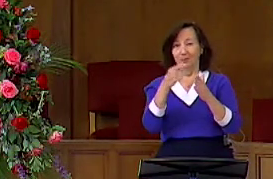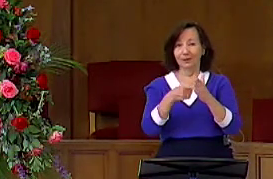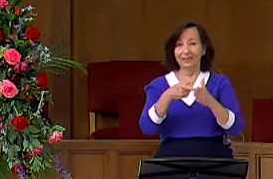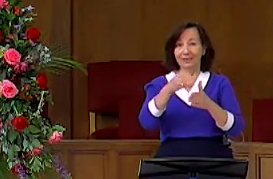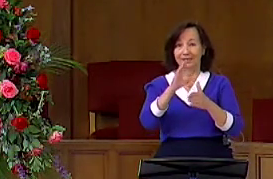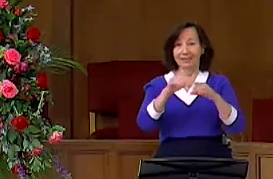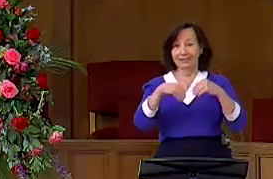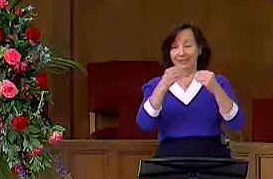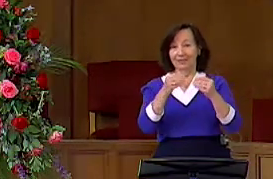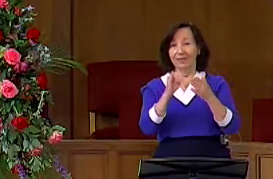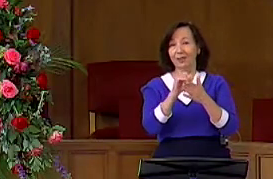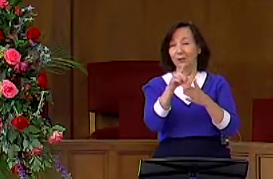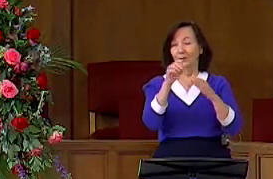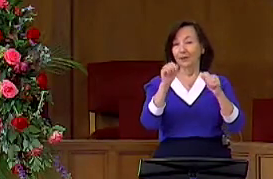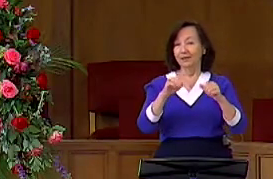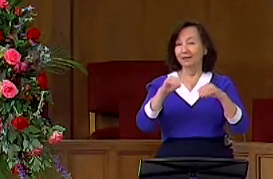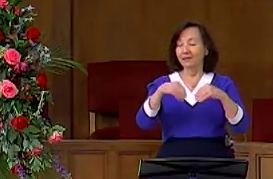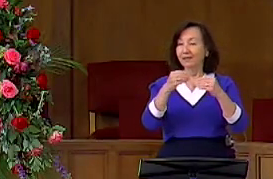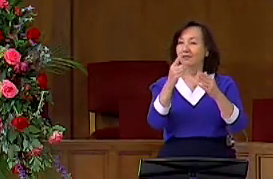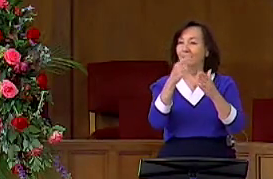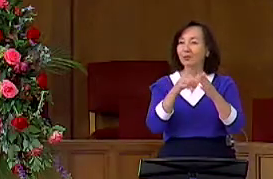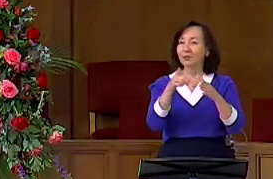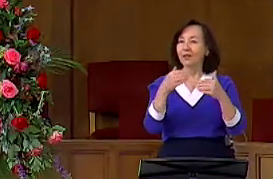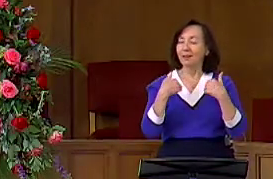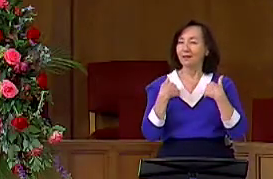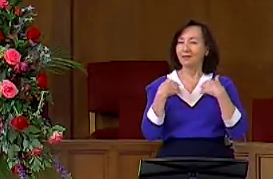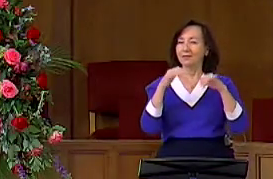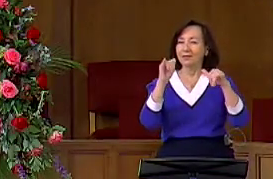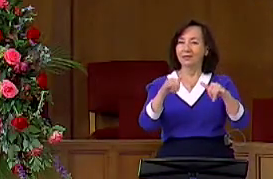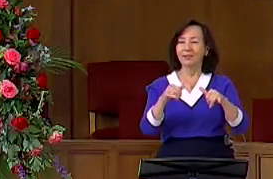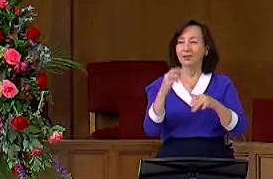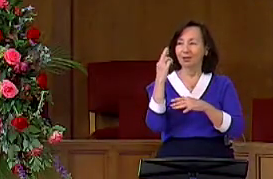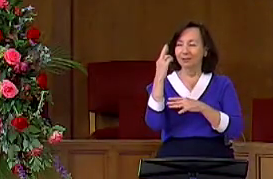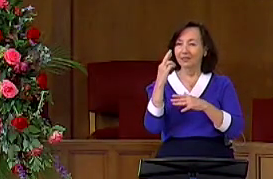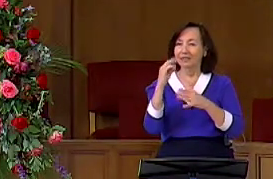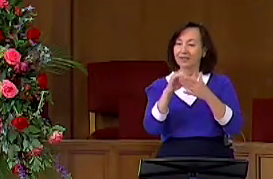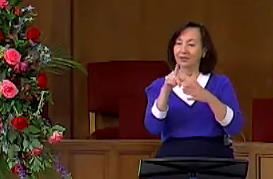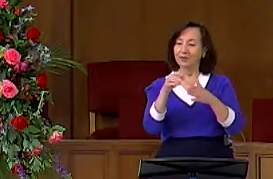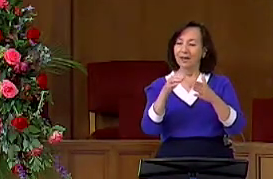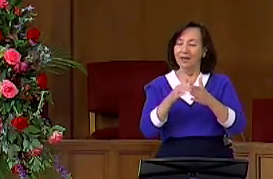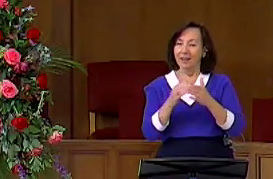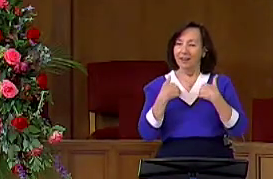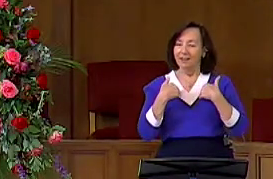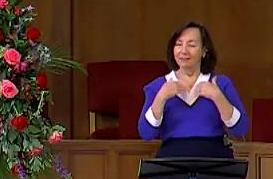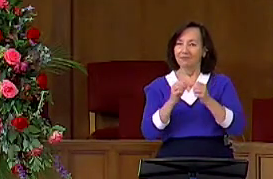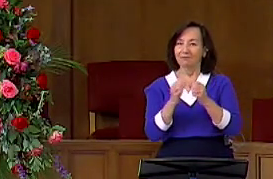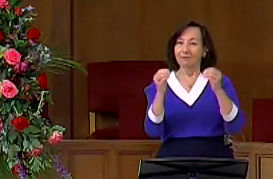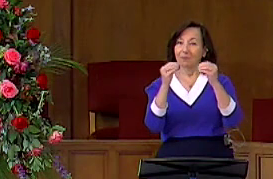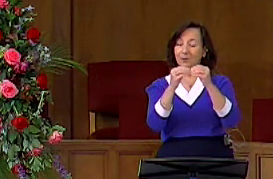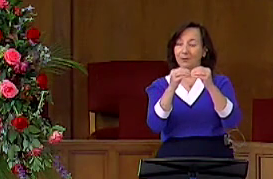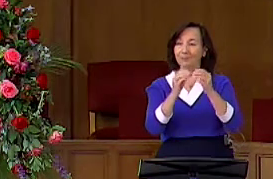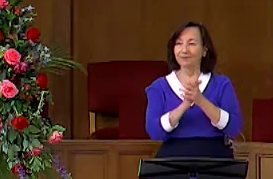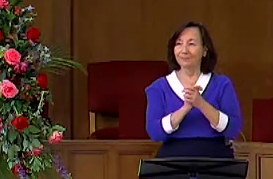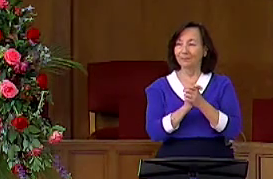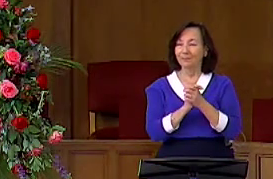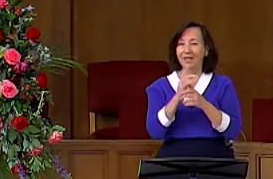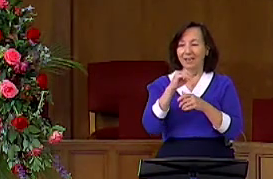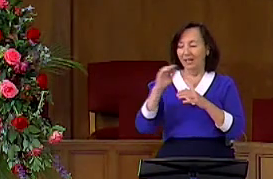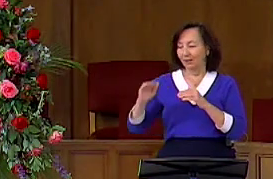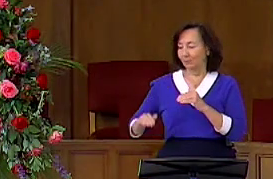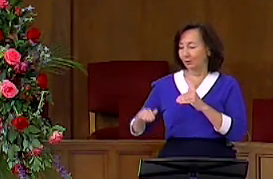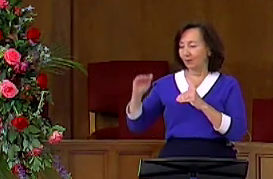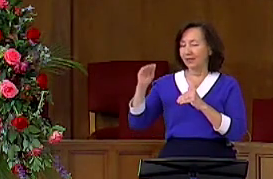you, that you can give of what you have and still realize that you have so much more? I think that's what gets me. I was raised in a